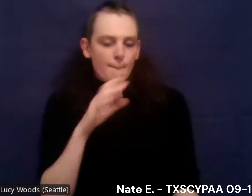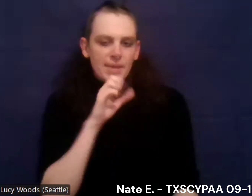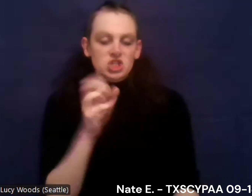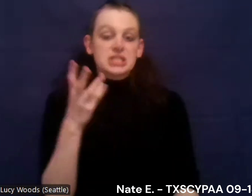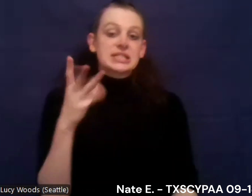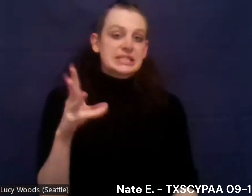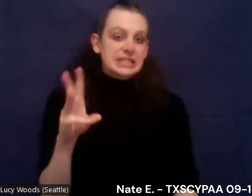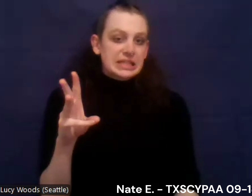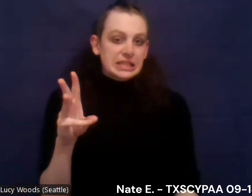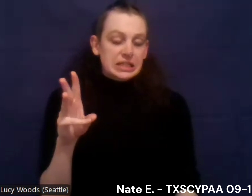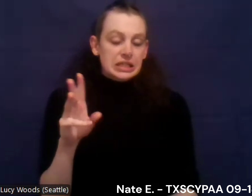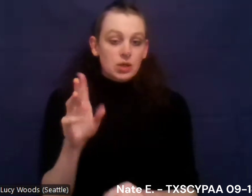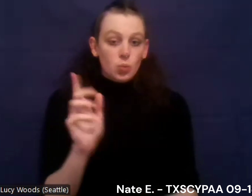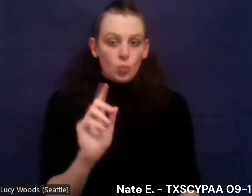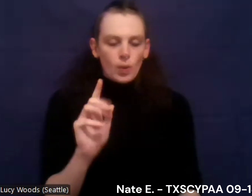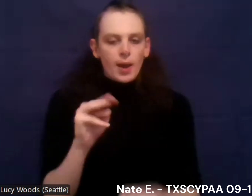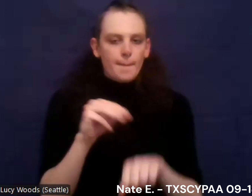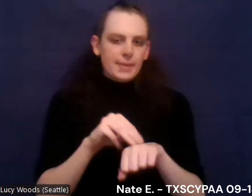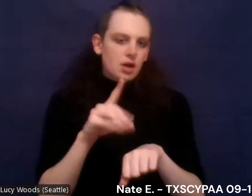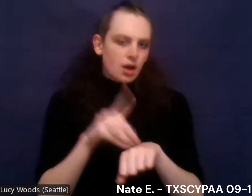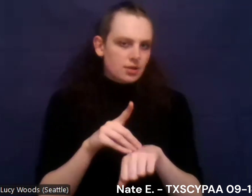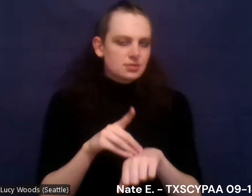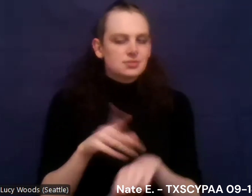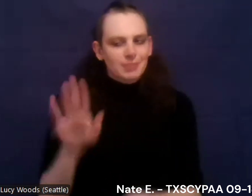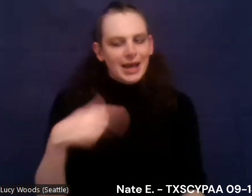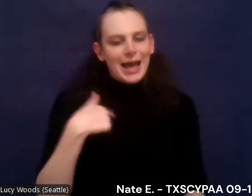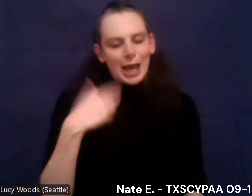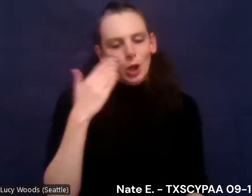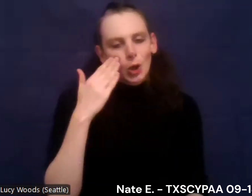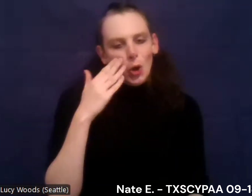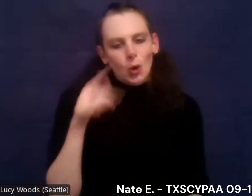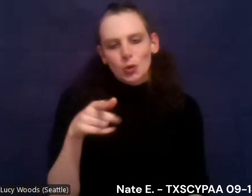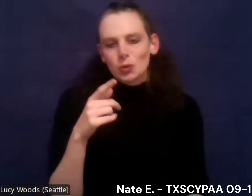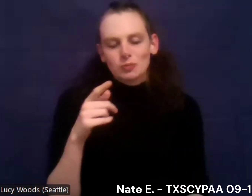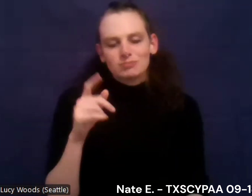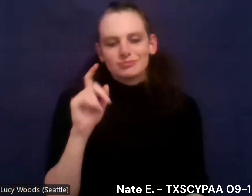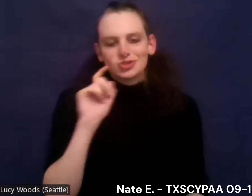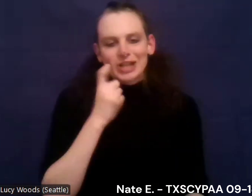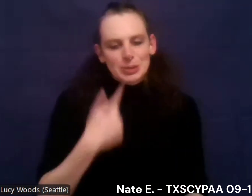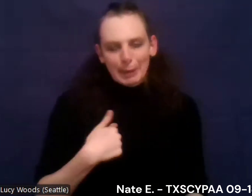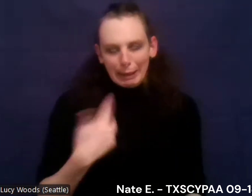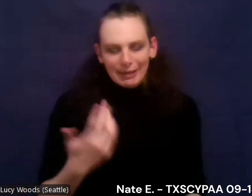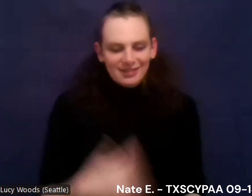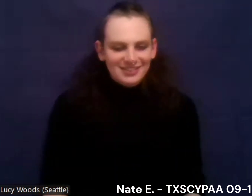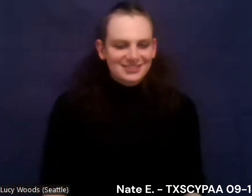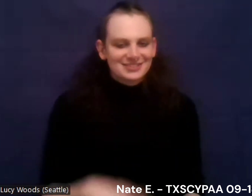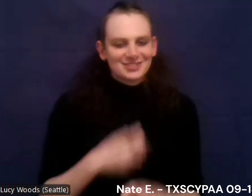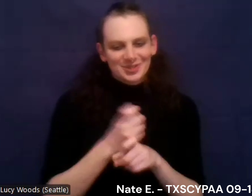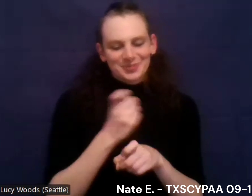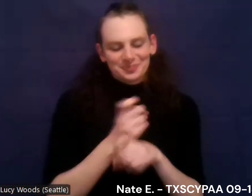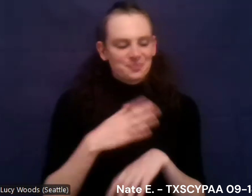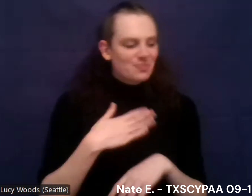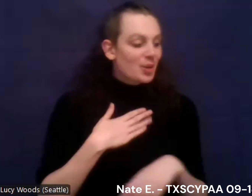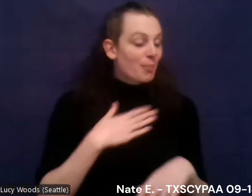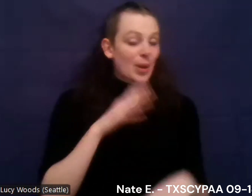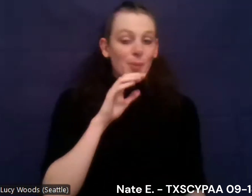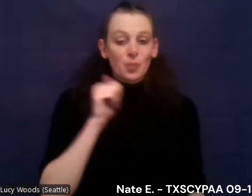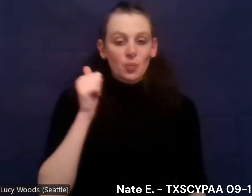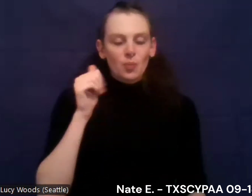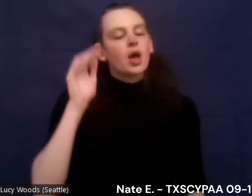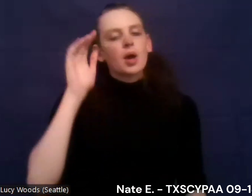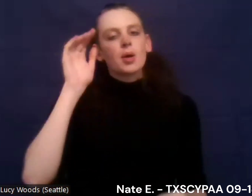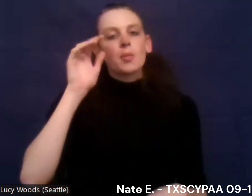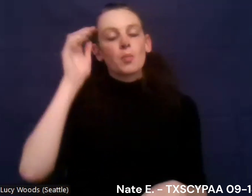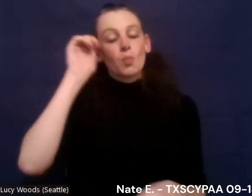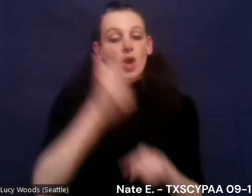was at McDonald's. So, be jealous. But I got this job, man, and my brother was 3 years older than me. He'd been working with, or